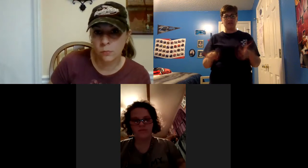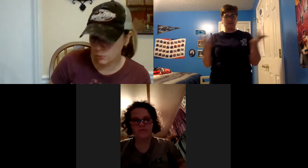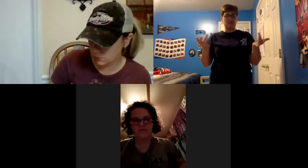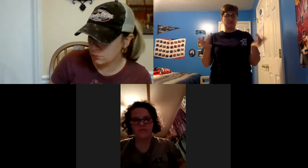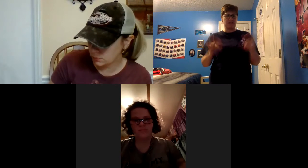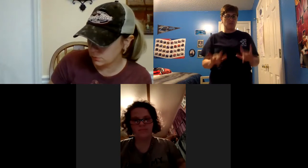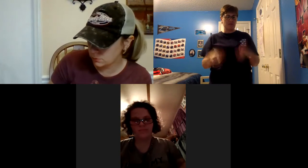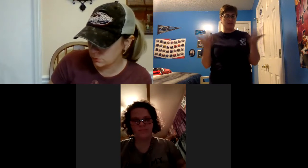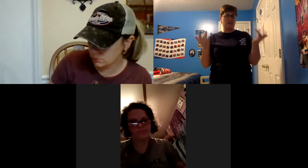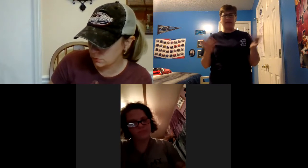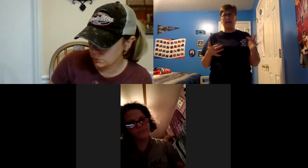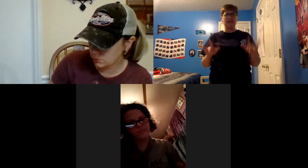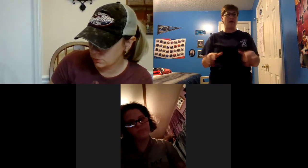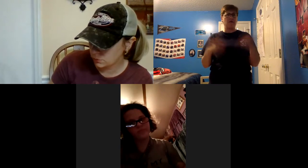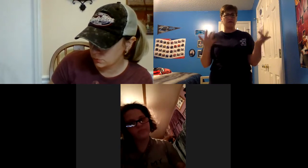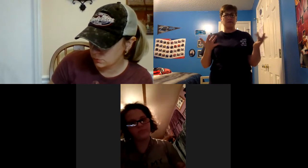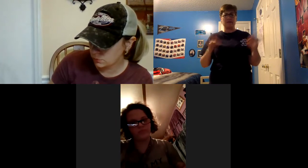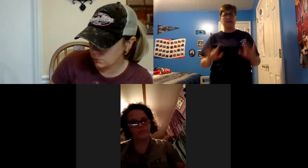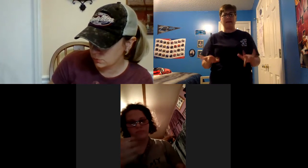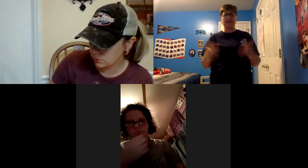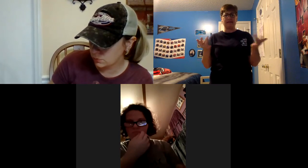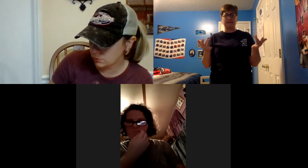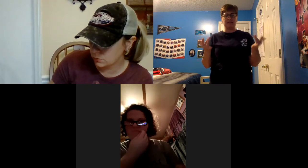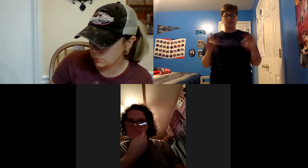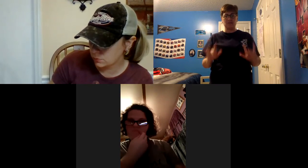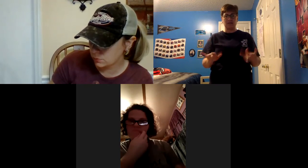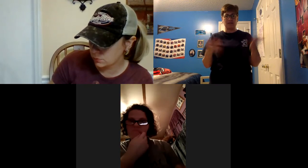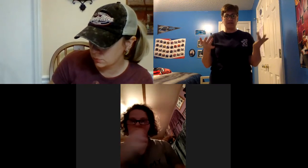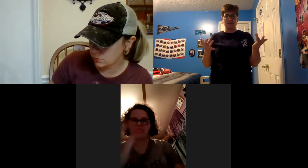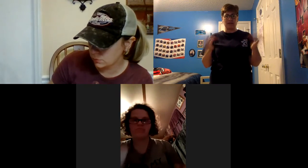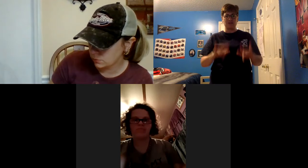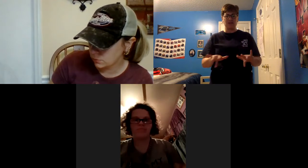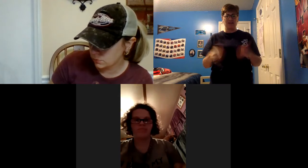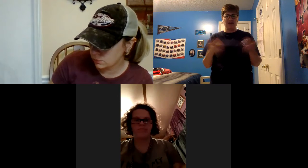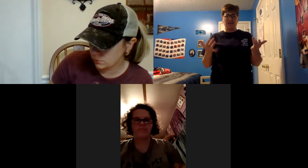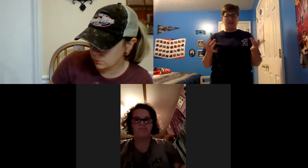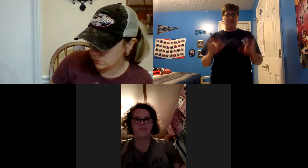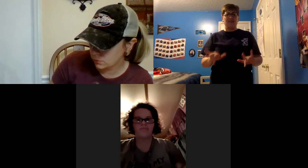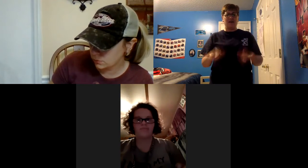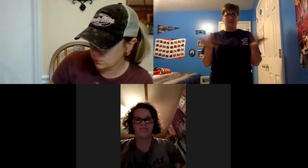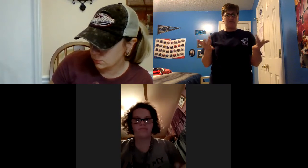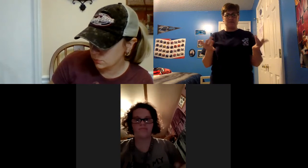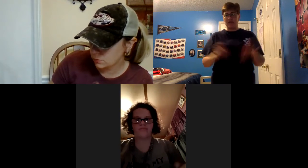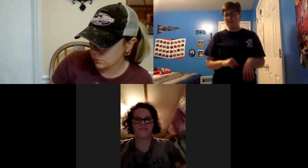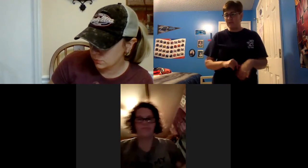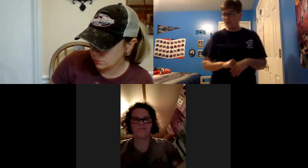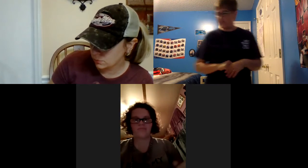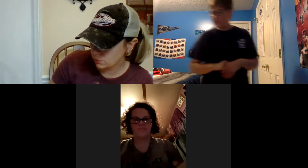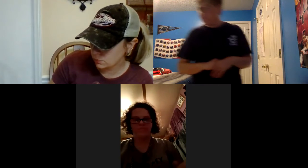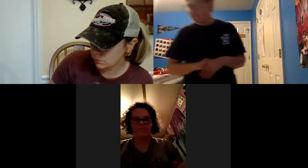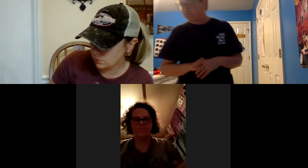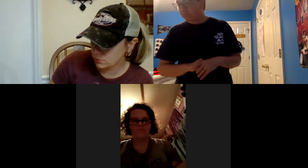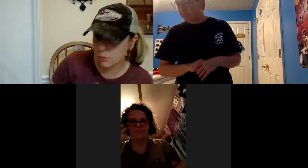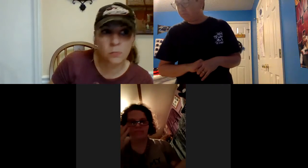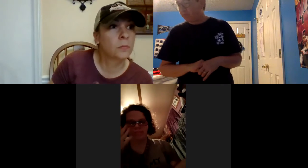languages, someone just says, what's up, like ¿Qué tal? Or something like that, I think is the what's up in Spanish. So yeah, so what's